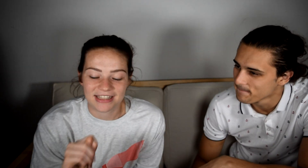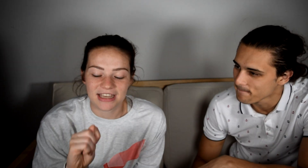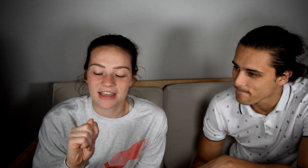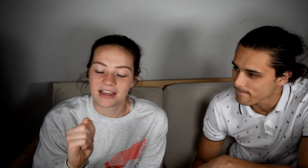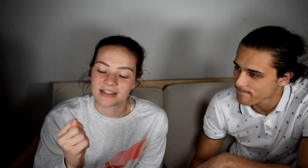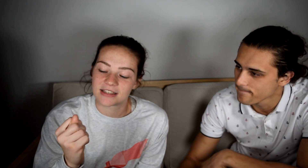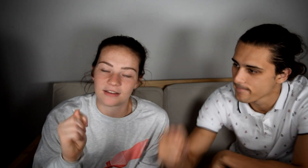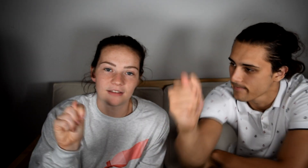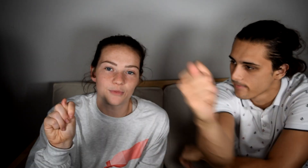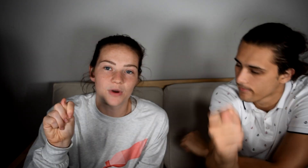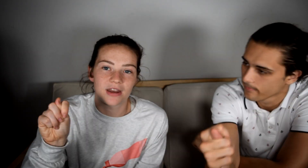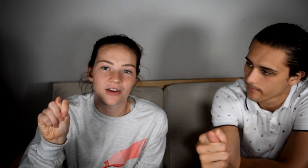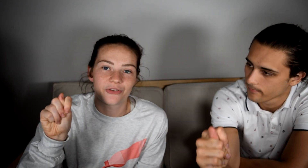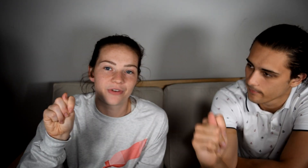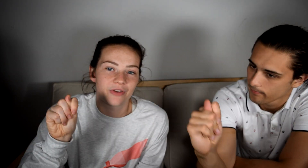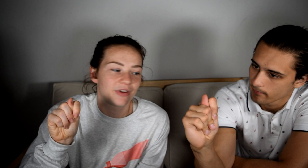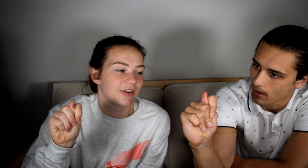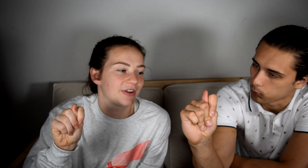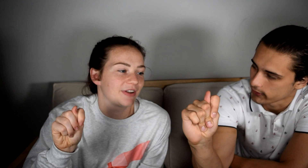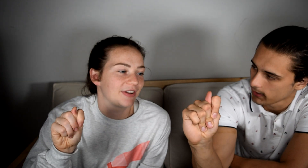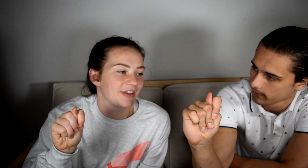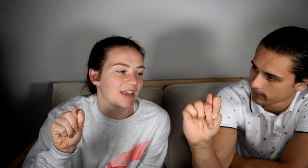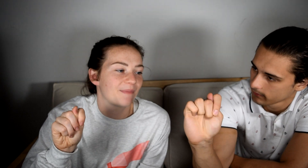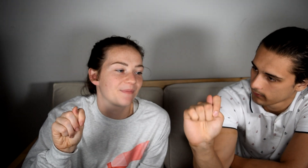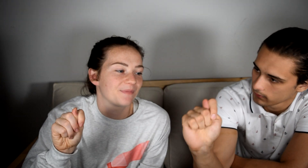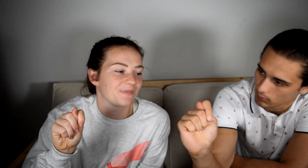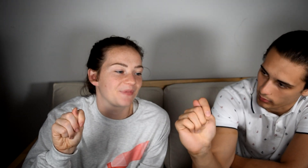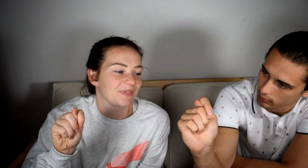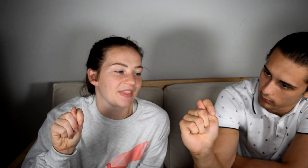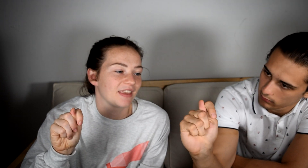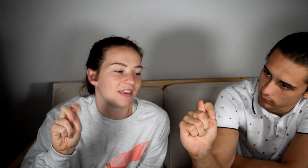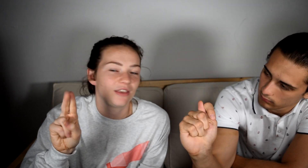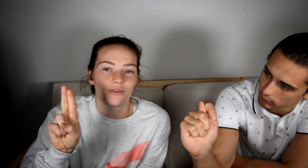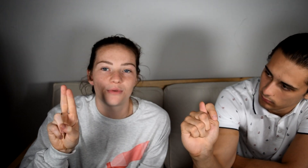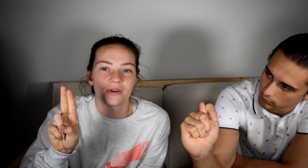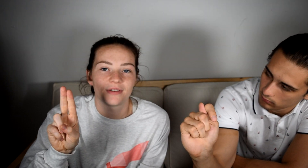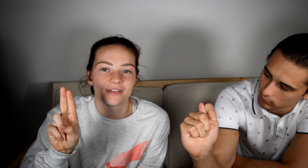Okay, T is 1 knuckle. Upwards, yeah? Yep. Okay. U.